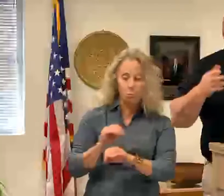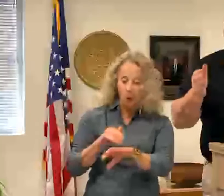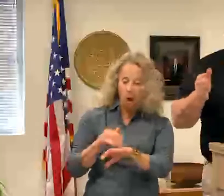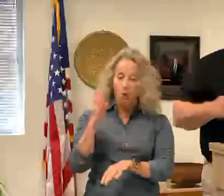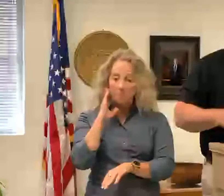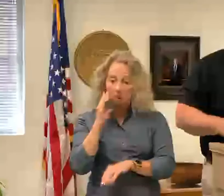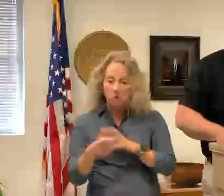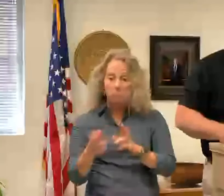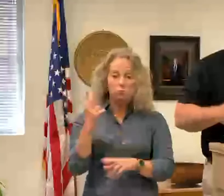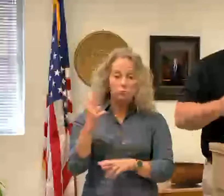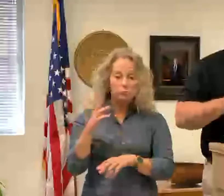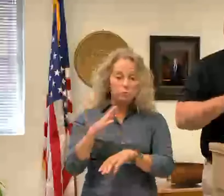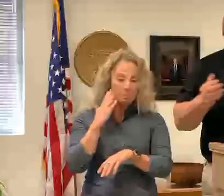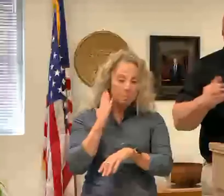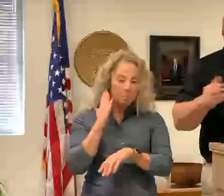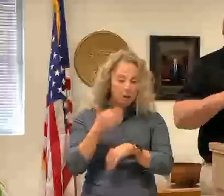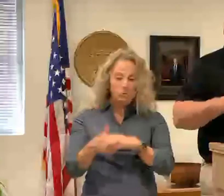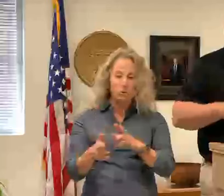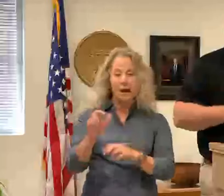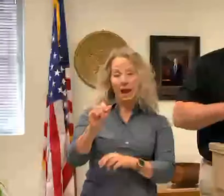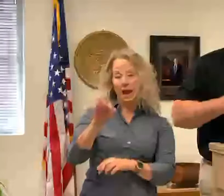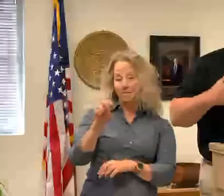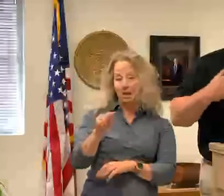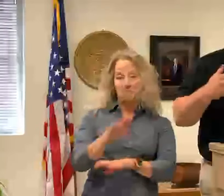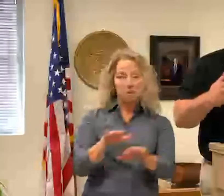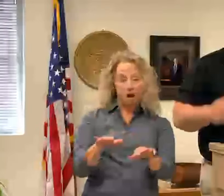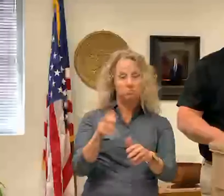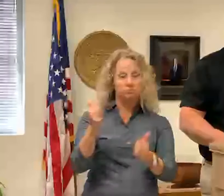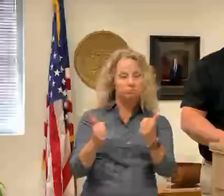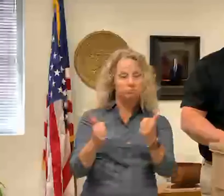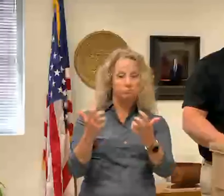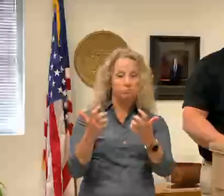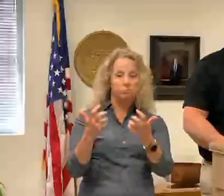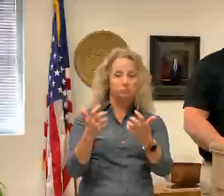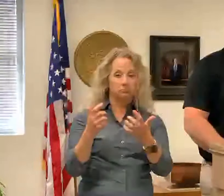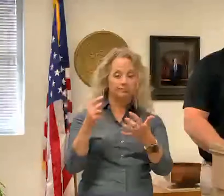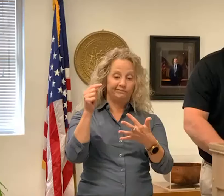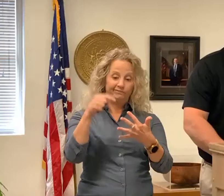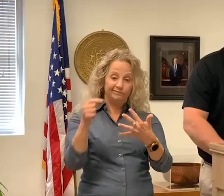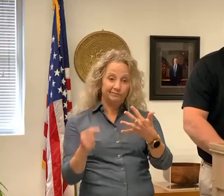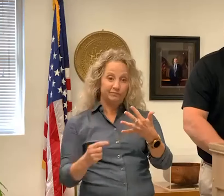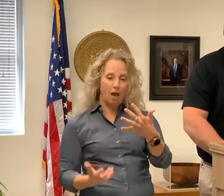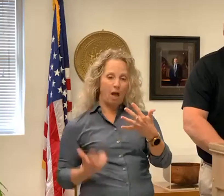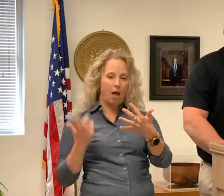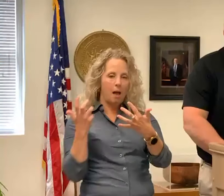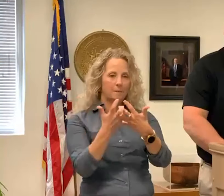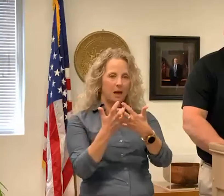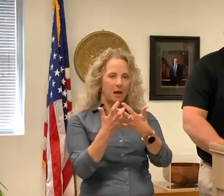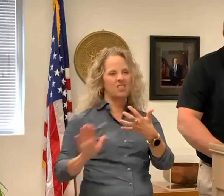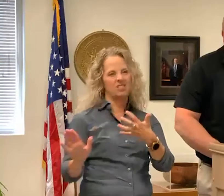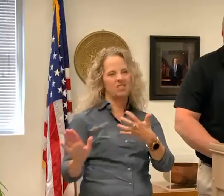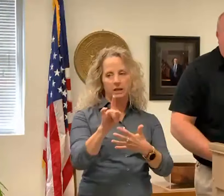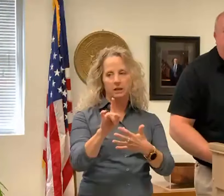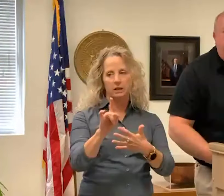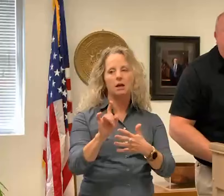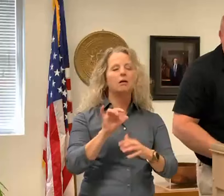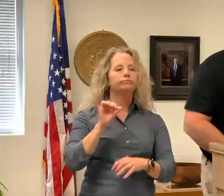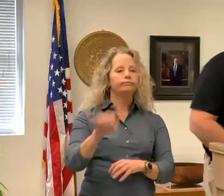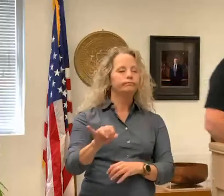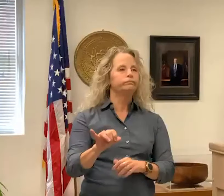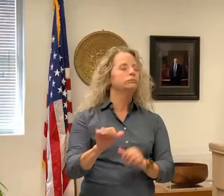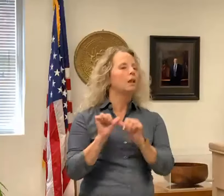one bedroom, two bedroom, three bedroom, AFN, not, and meet those needs to help them get back into a longer-term housing.